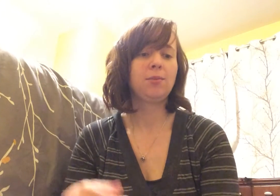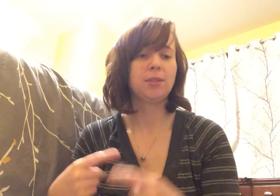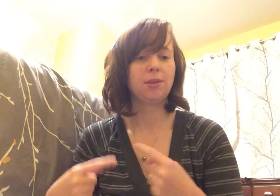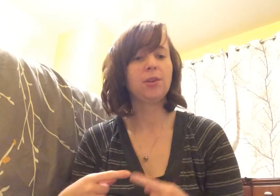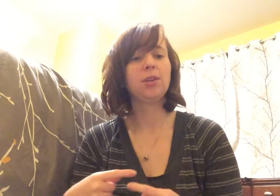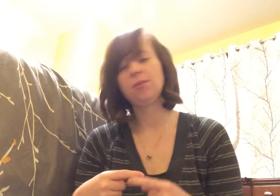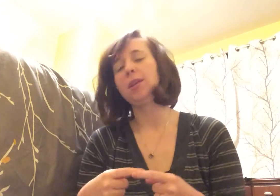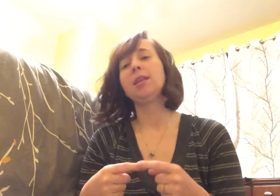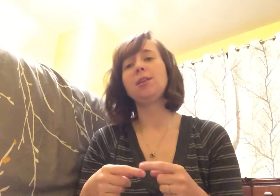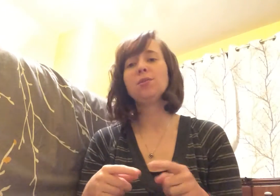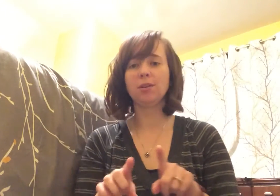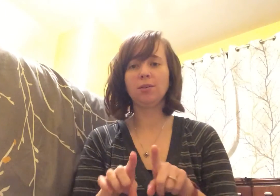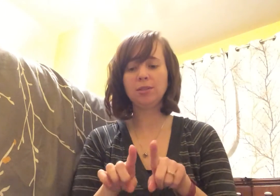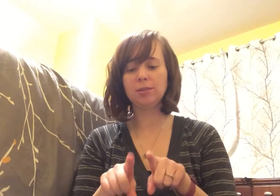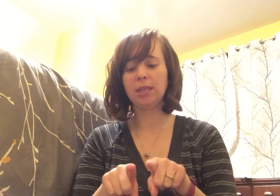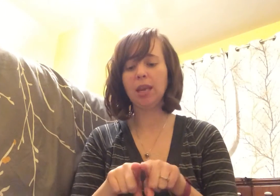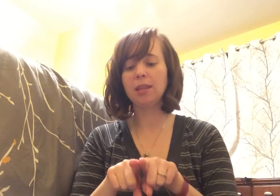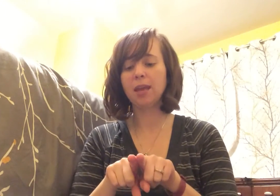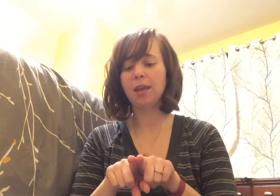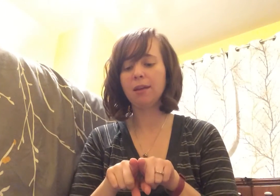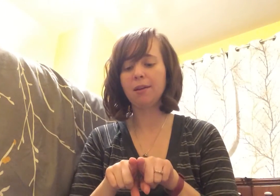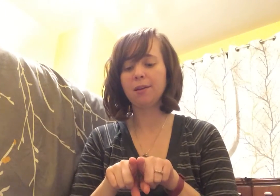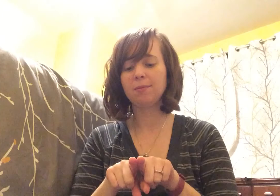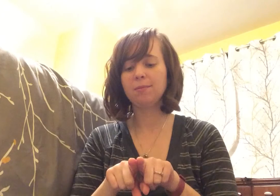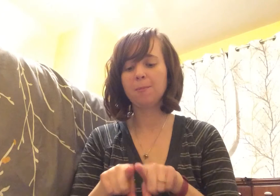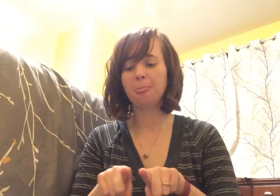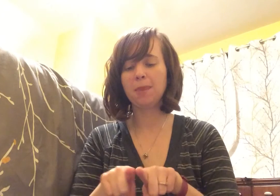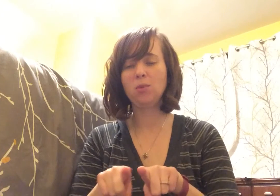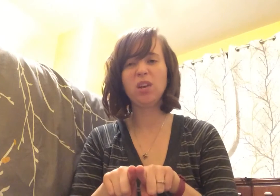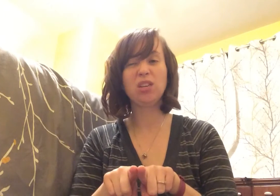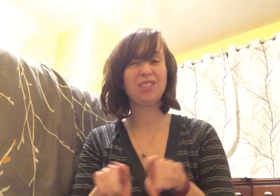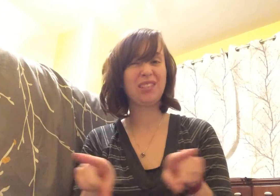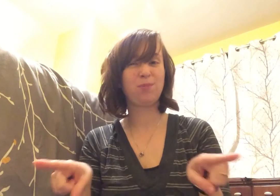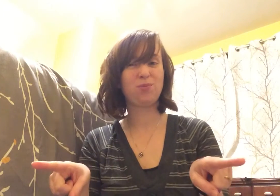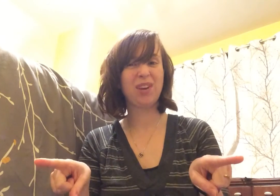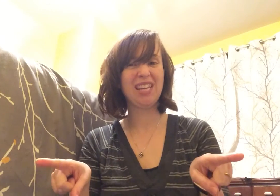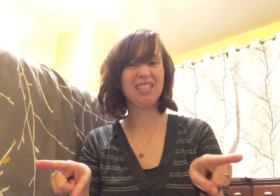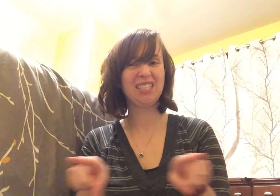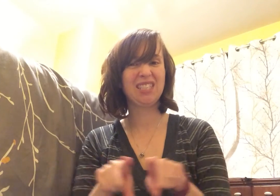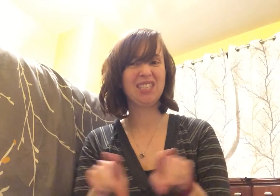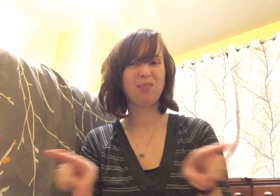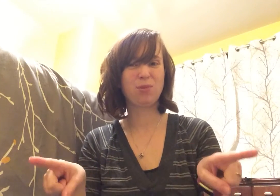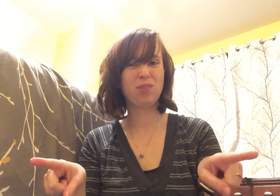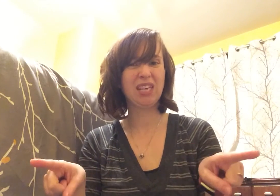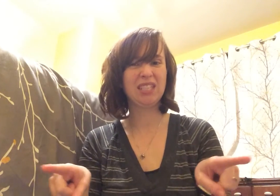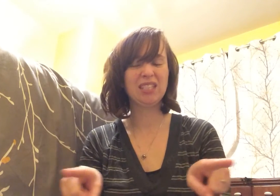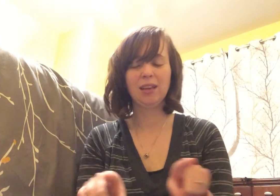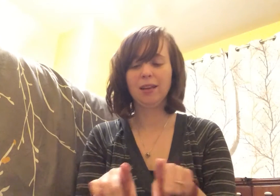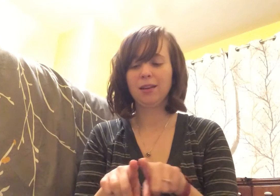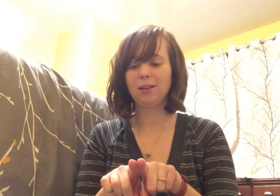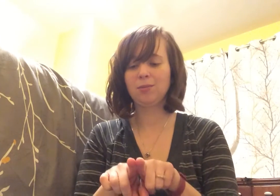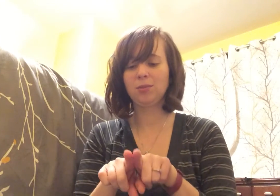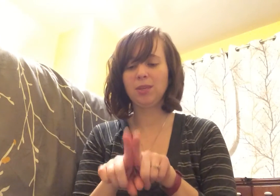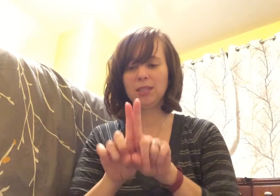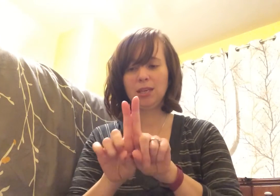was argue, and then you can also say that you went your separate ways. Separate ways. So it's like